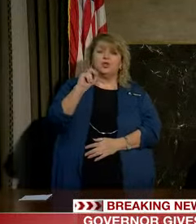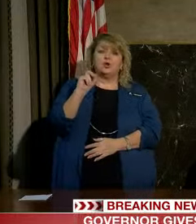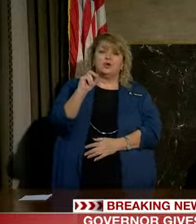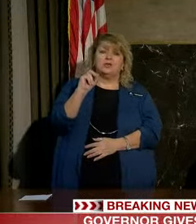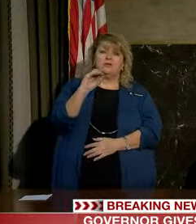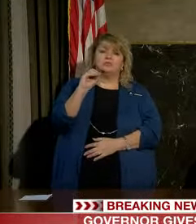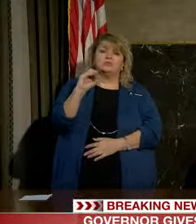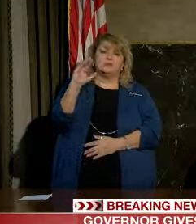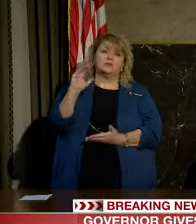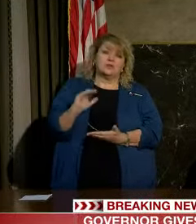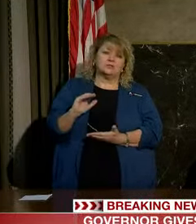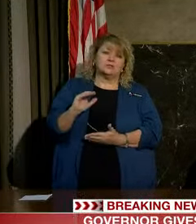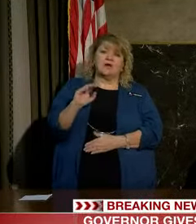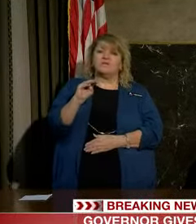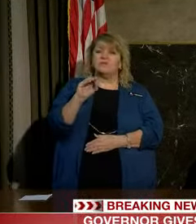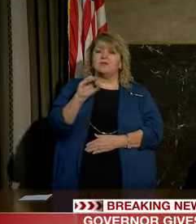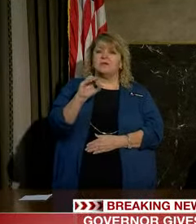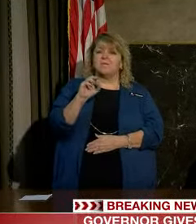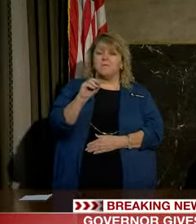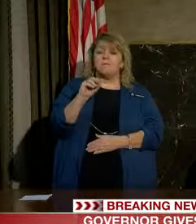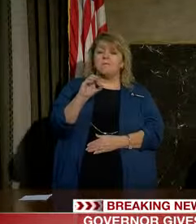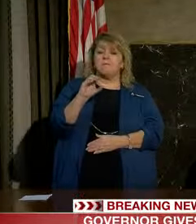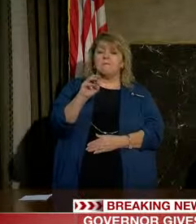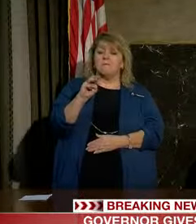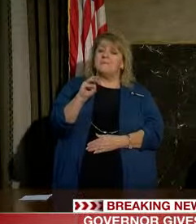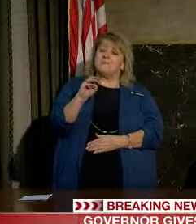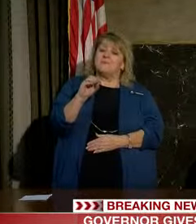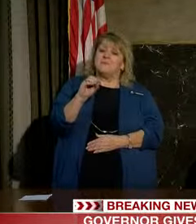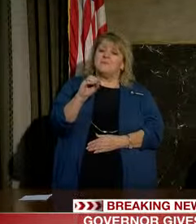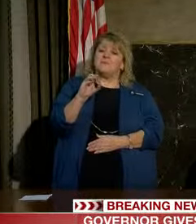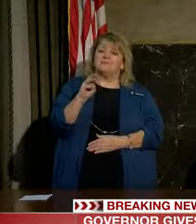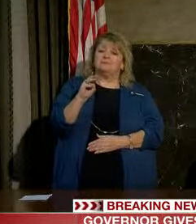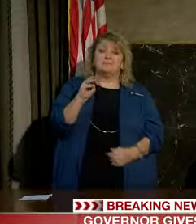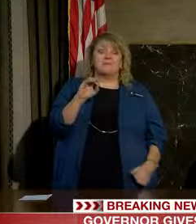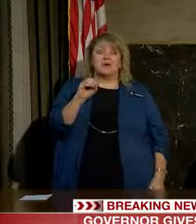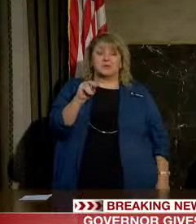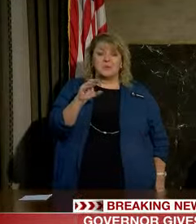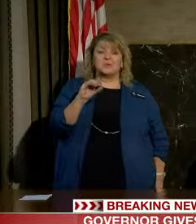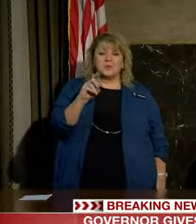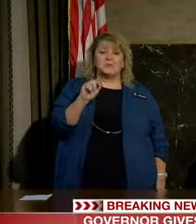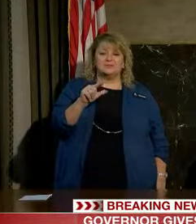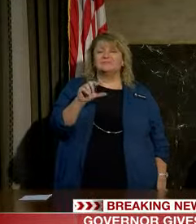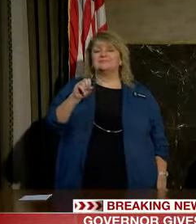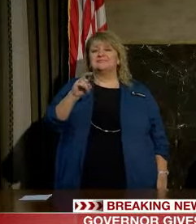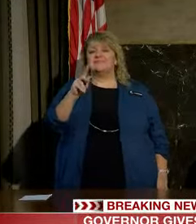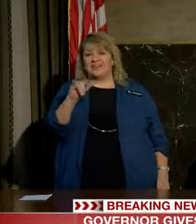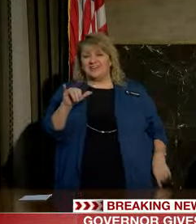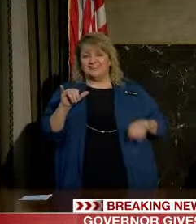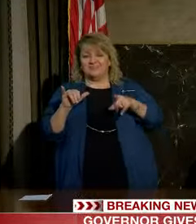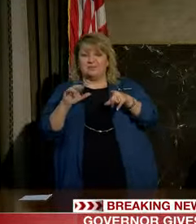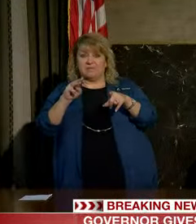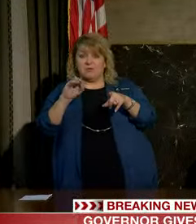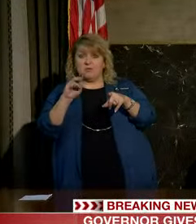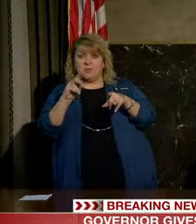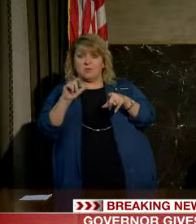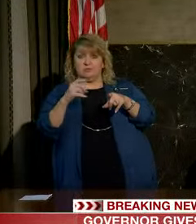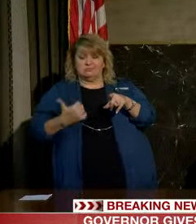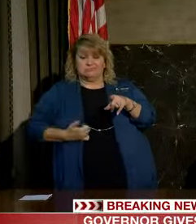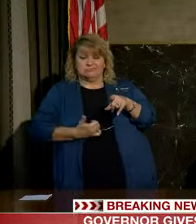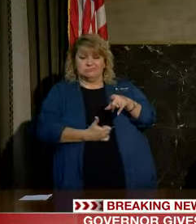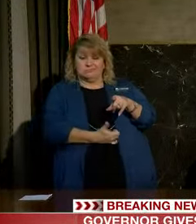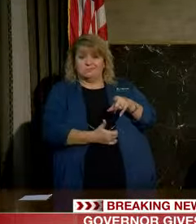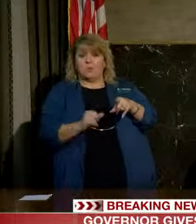supply. We have not yet had a cut that affected our ability to give it out. So essentially, week on week to date,